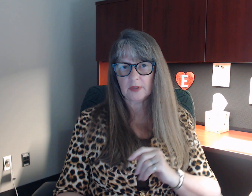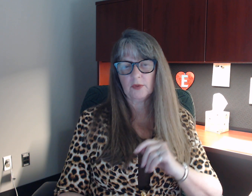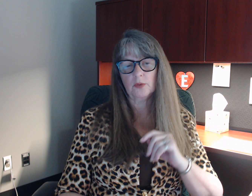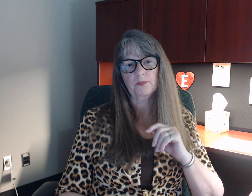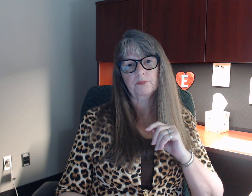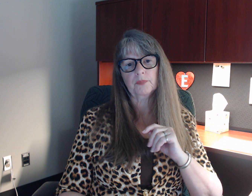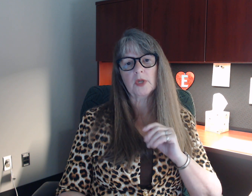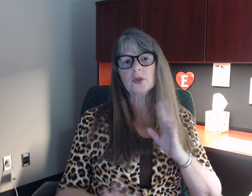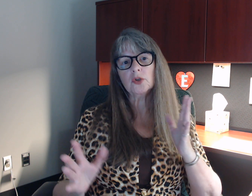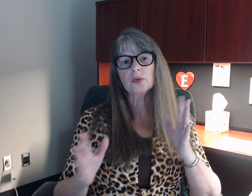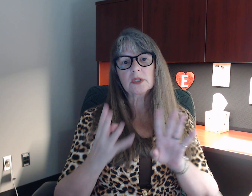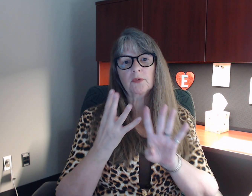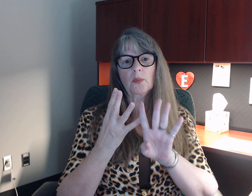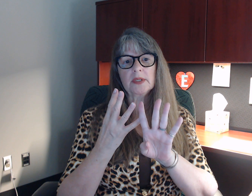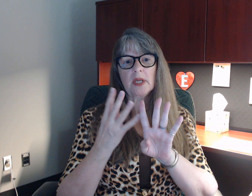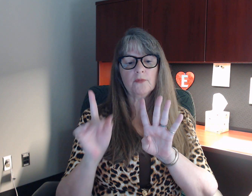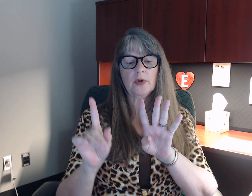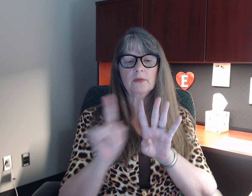you. So you can do it different ways. Cut in front of you,